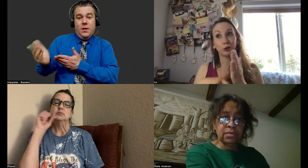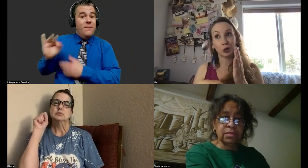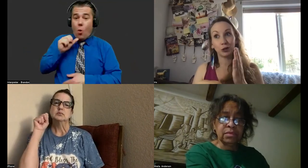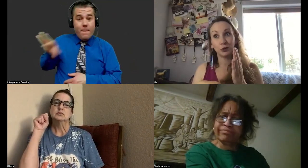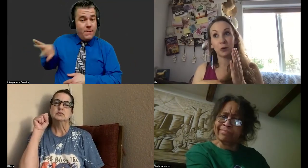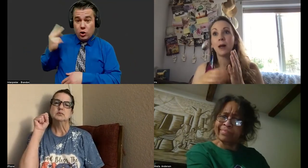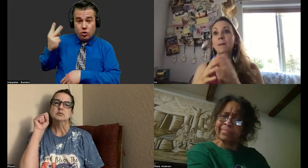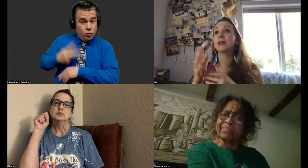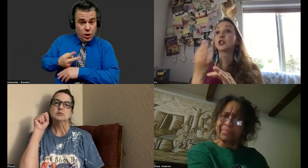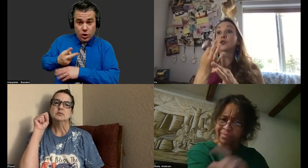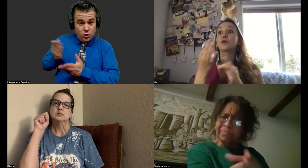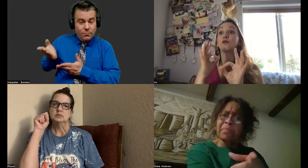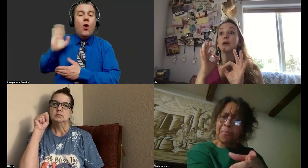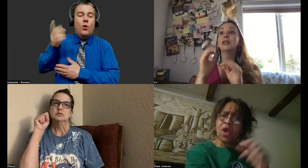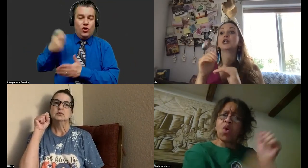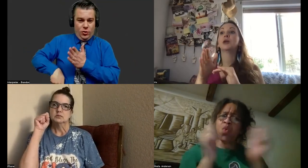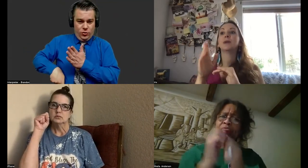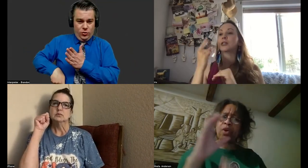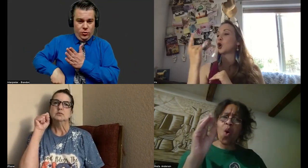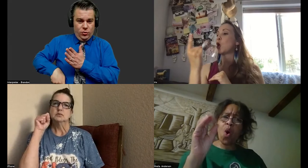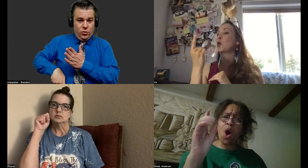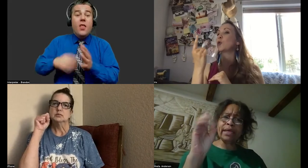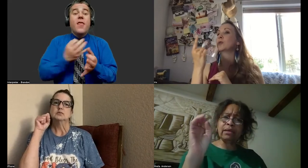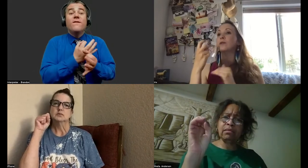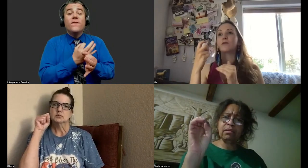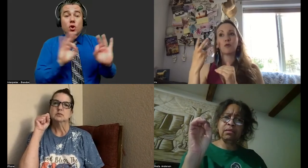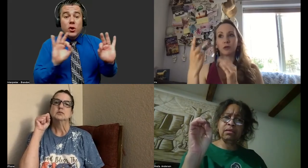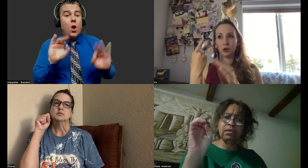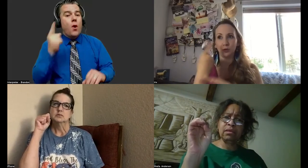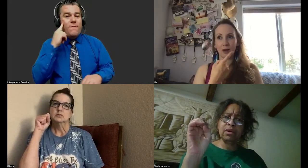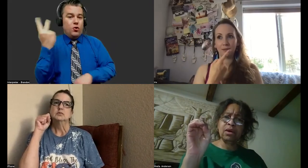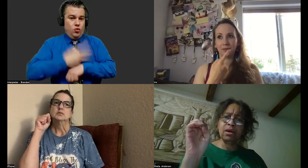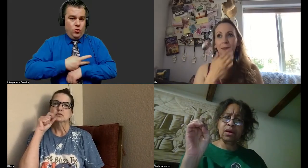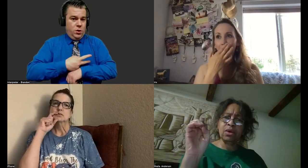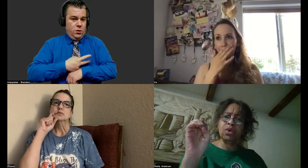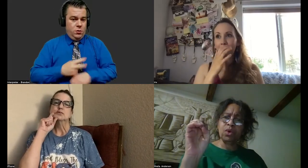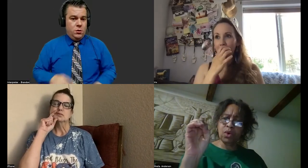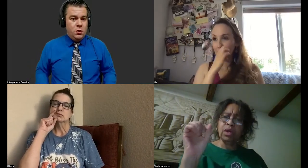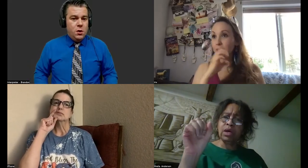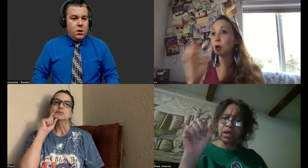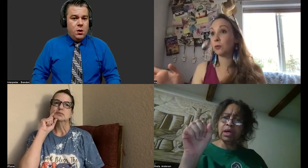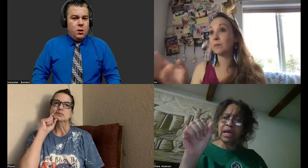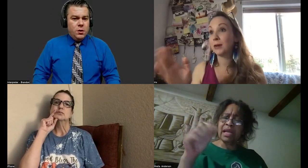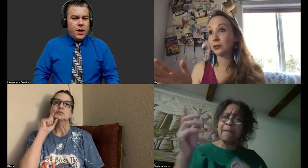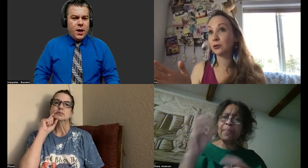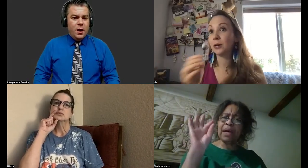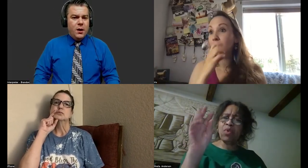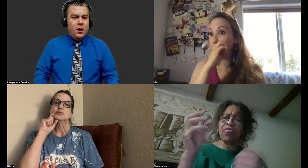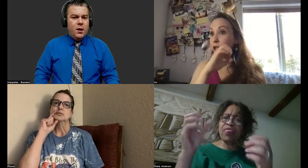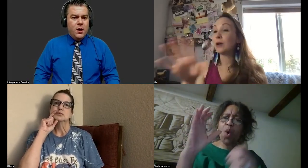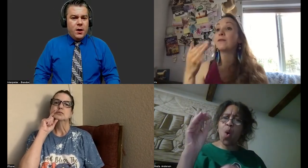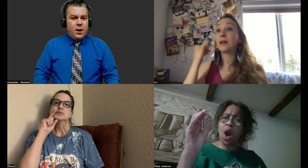it will charge you, because the free shipping is only for the 2-day. So pick